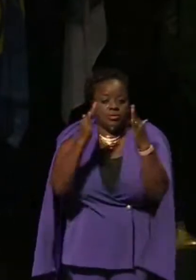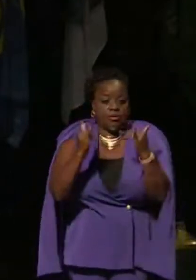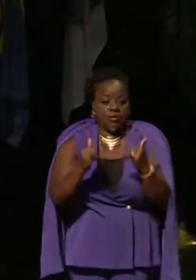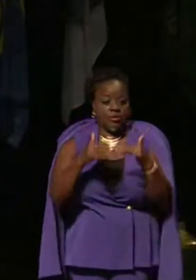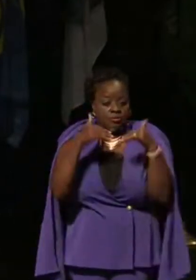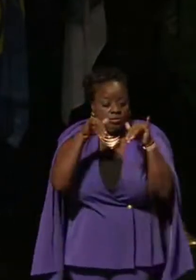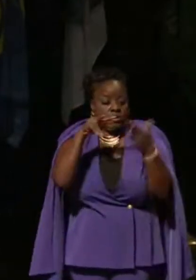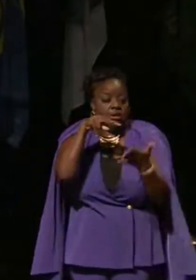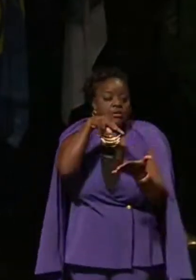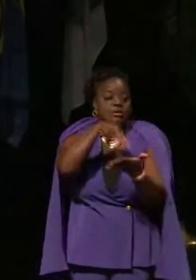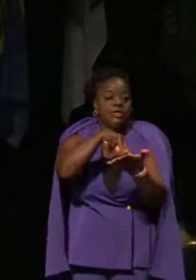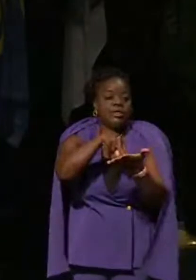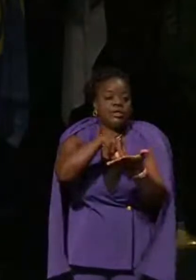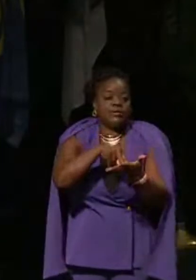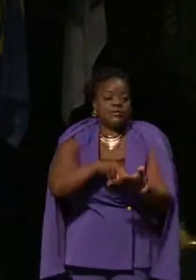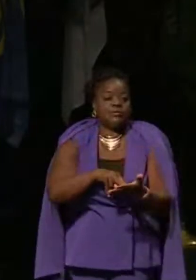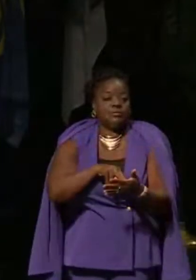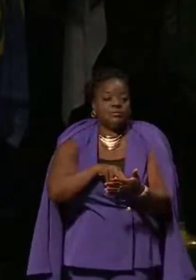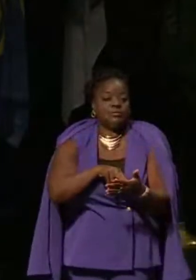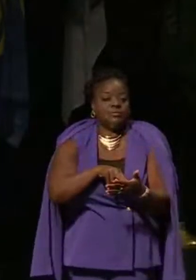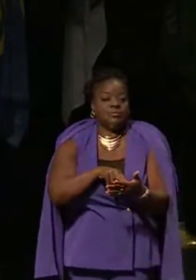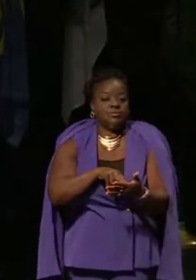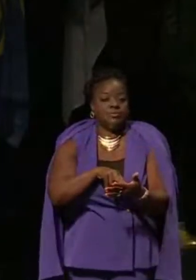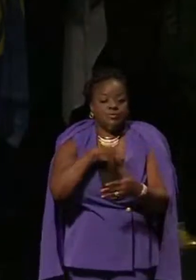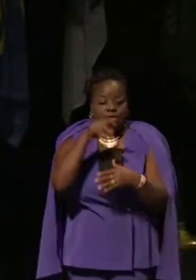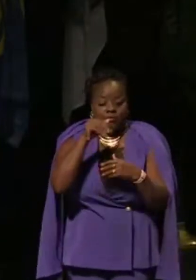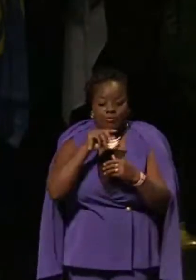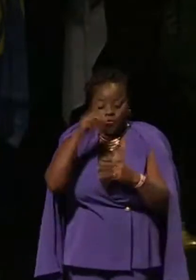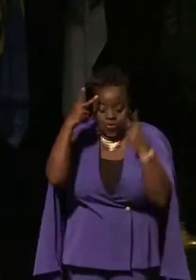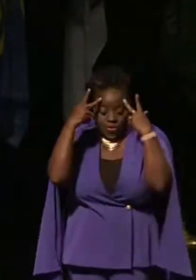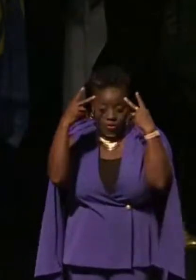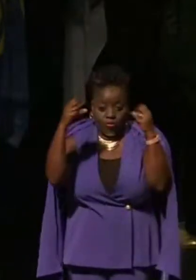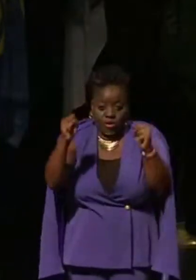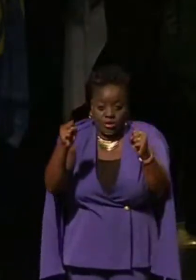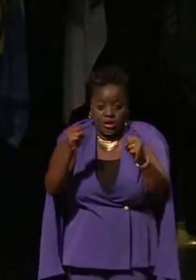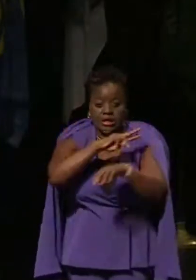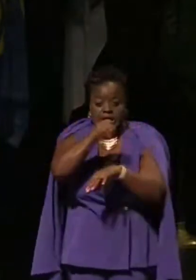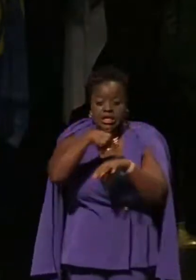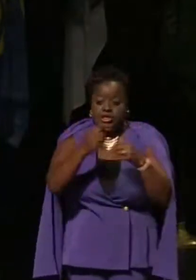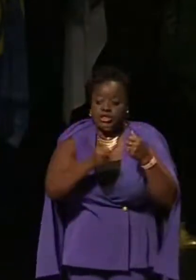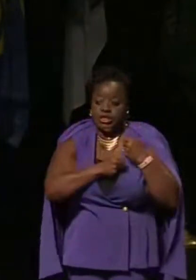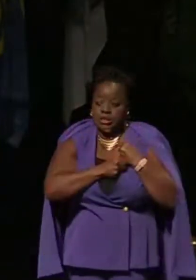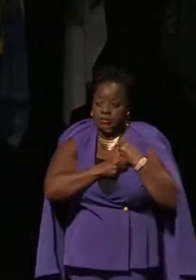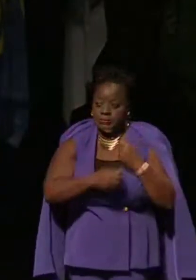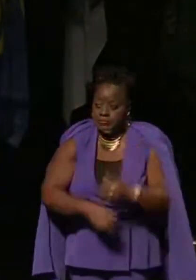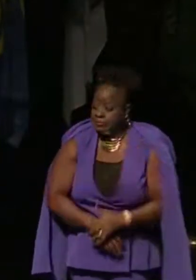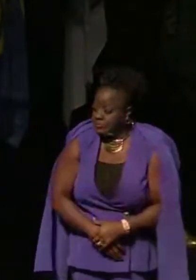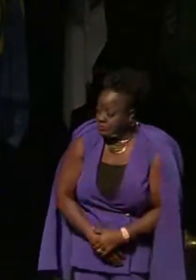kindly to remain standing for the Chancellor's procession as well as the national anthem.